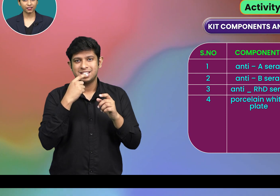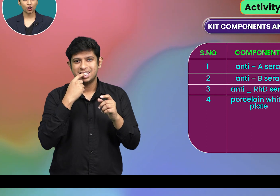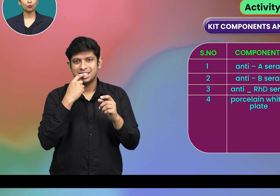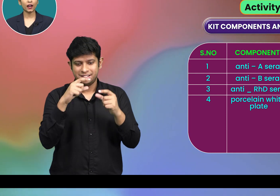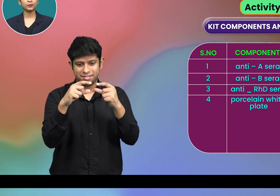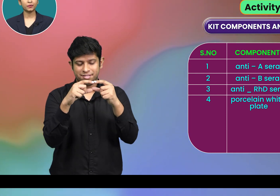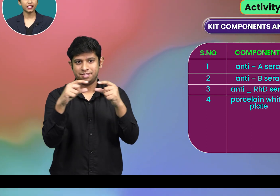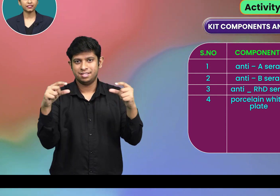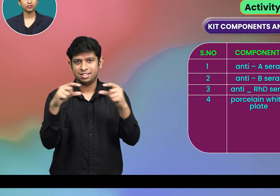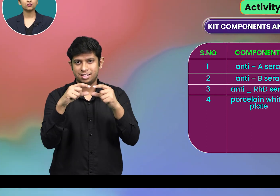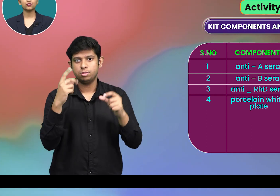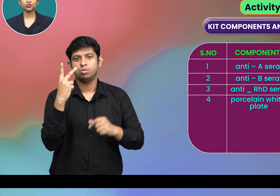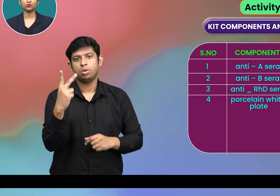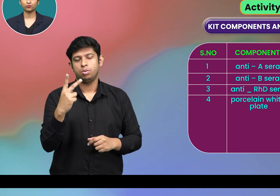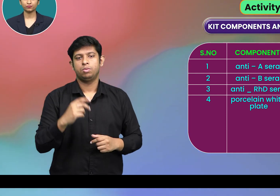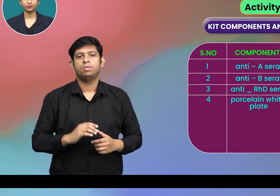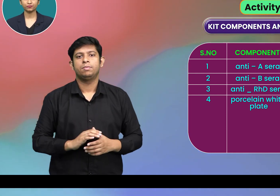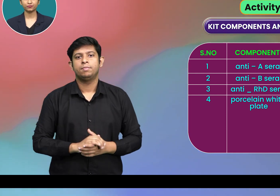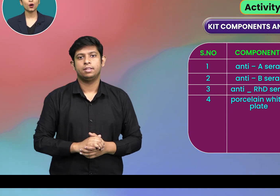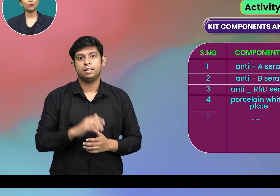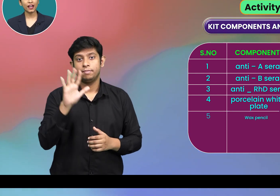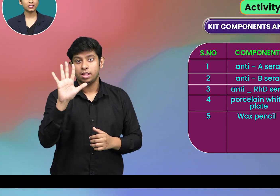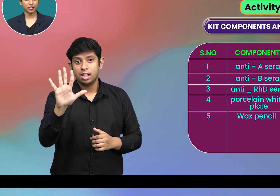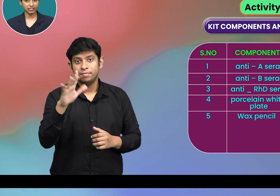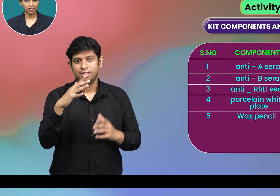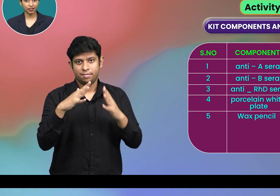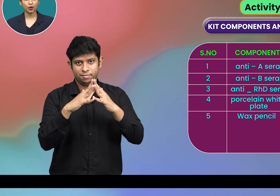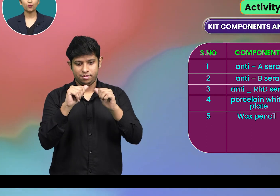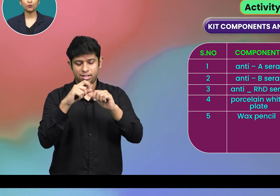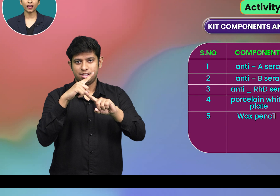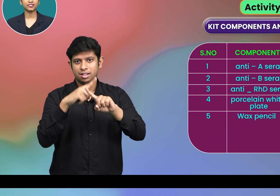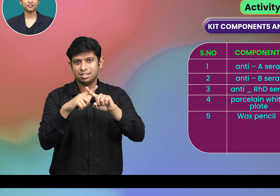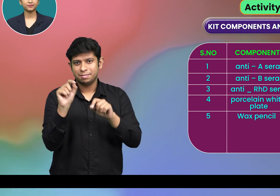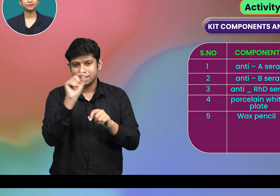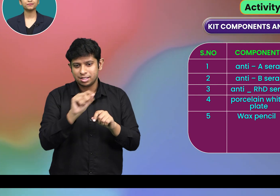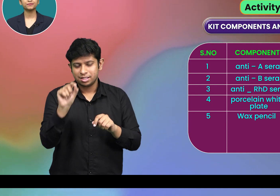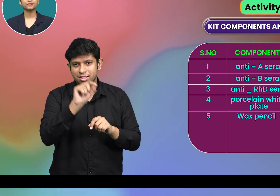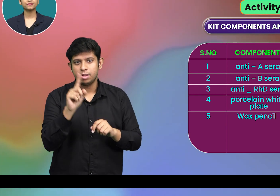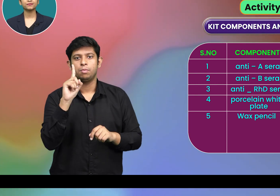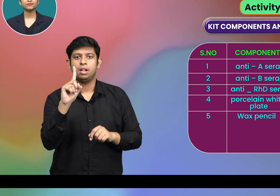porcelain white plate 2, wax pencil 1,